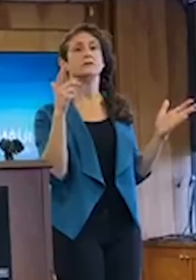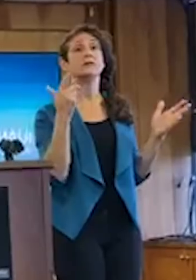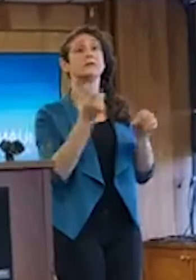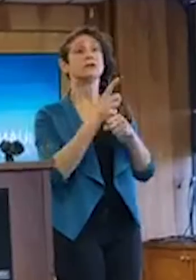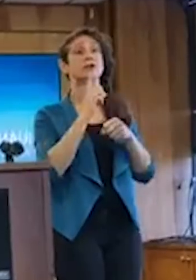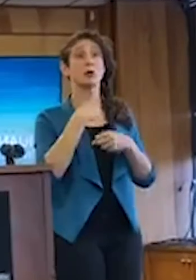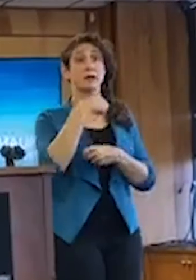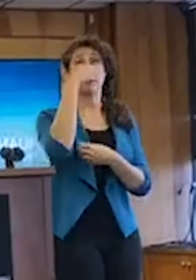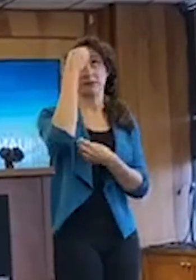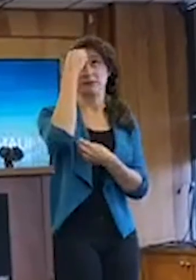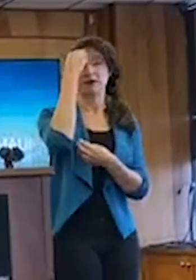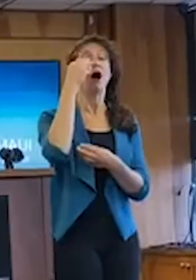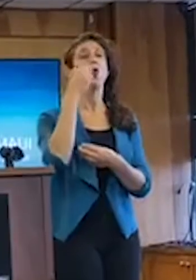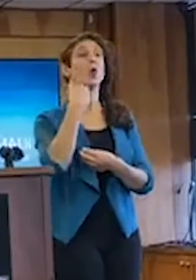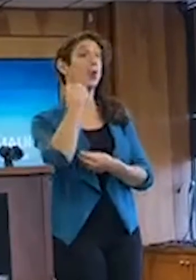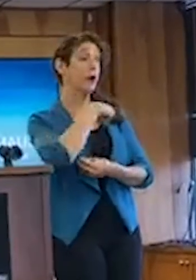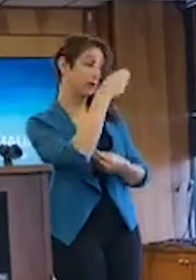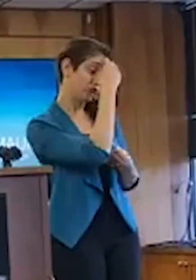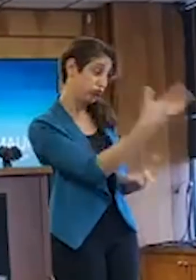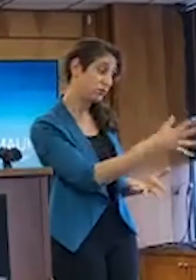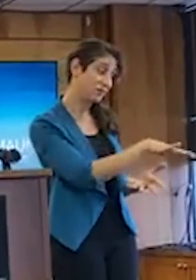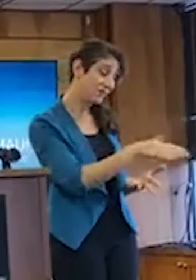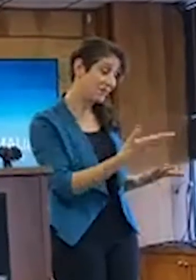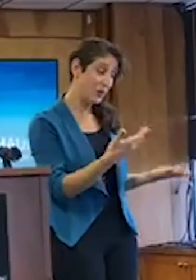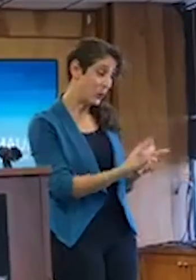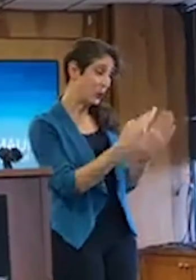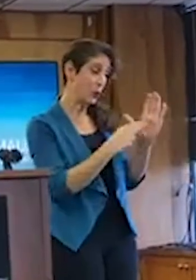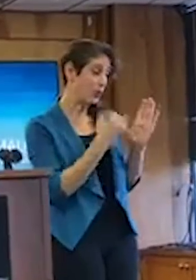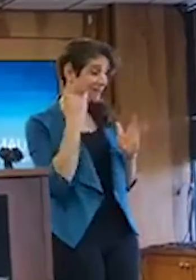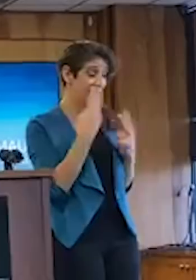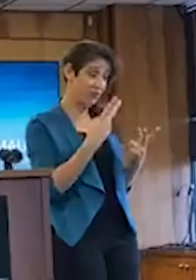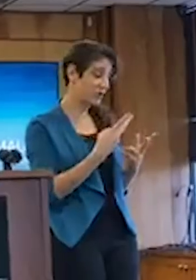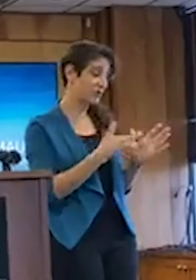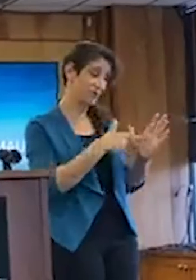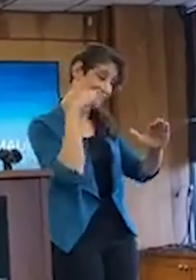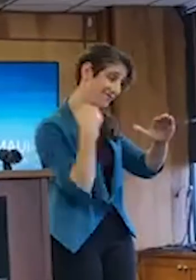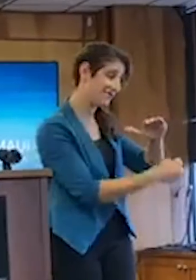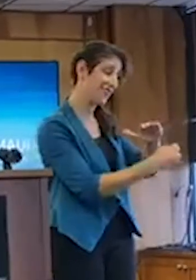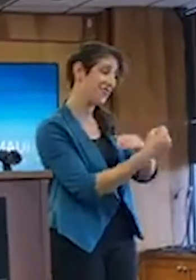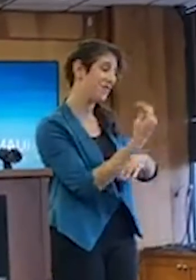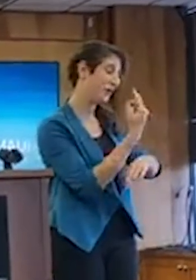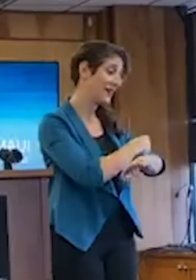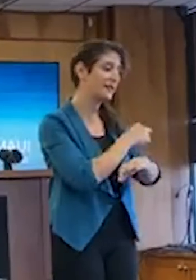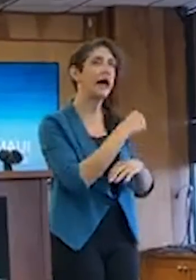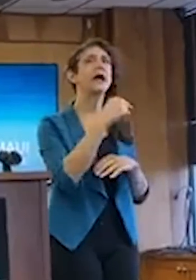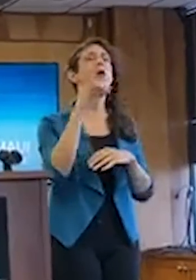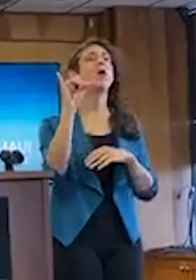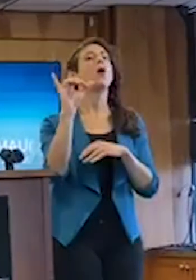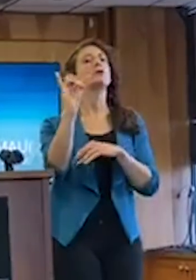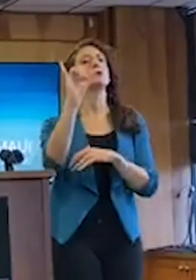be notifying them of this shutdown or these new rules that are in place starting at 12:01 midnight